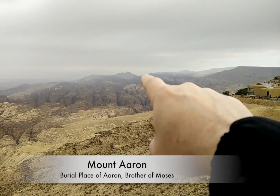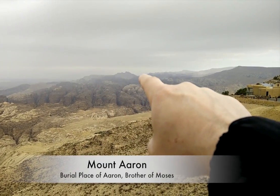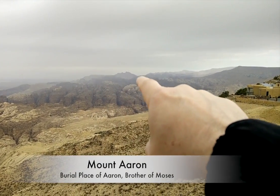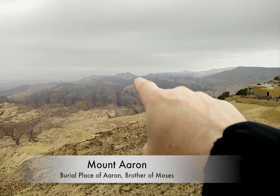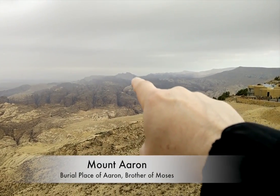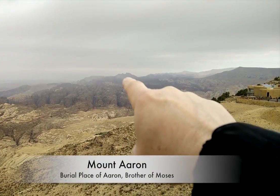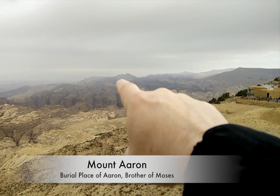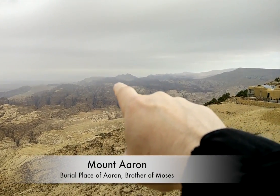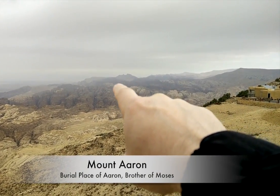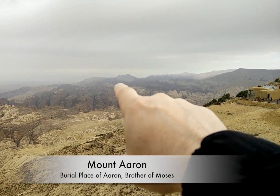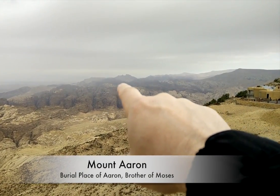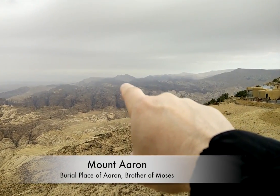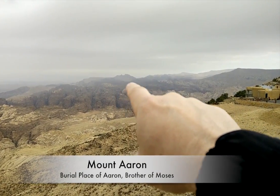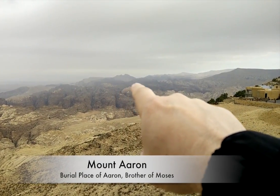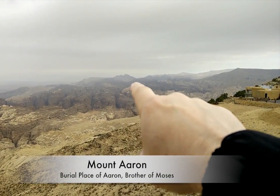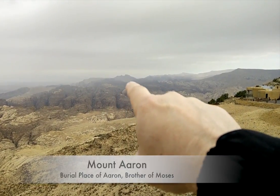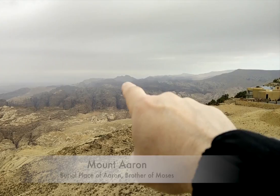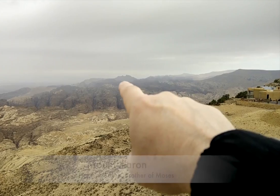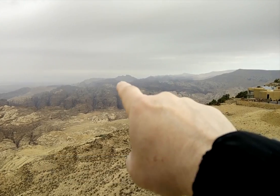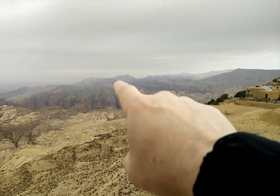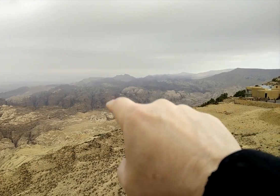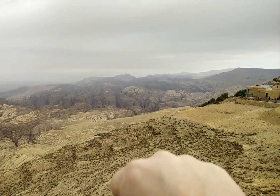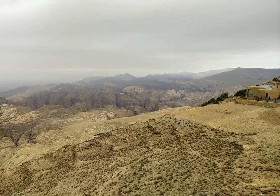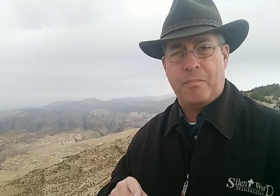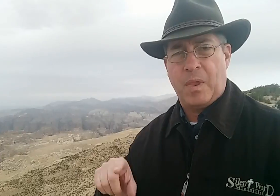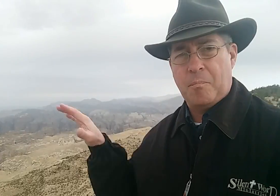Over here, that mountain that you see,